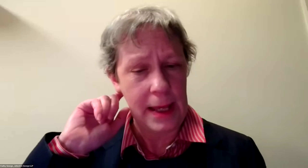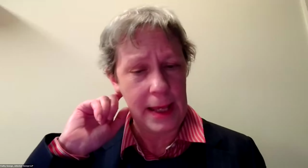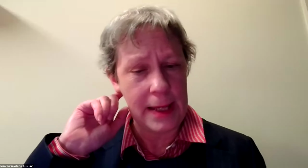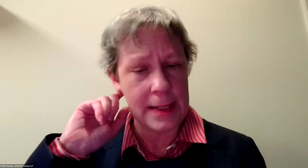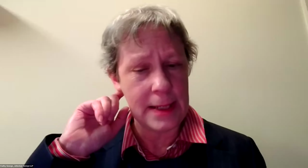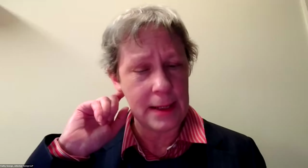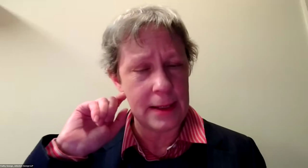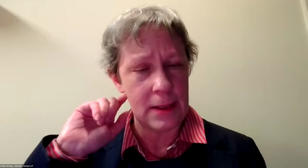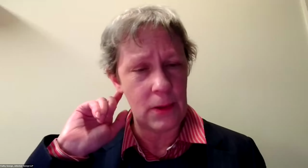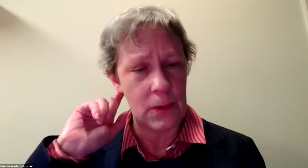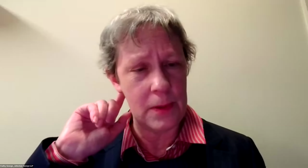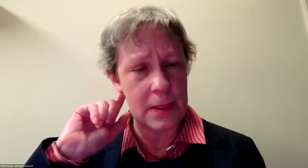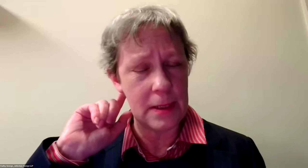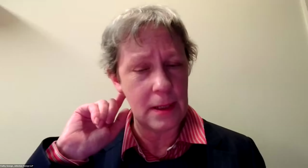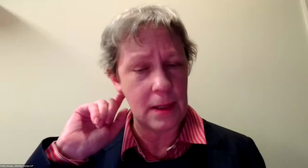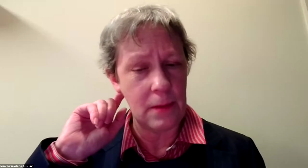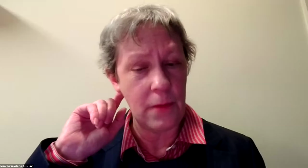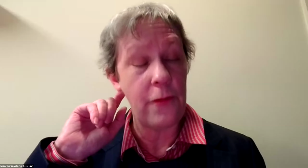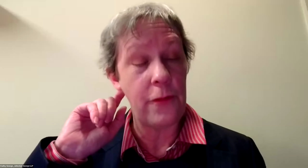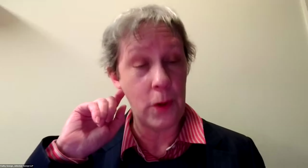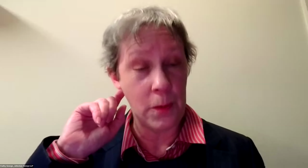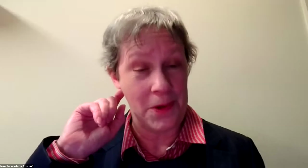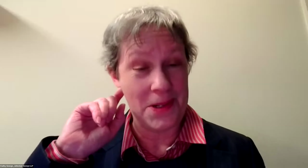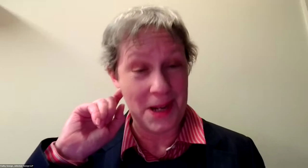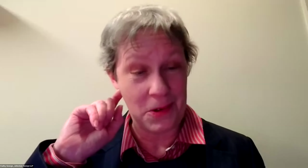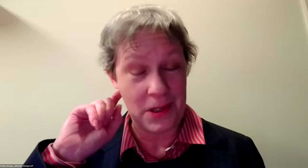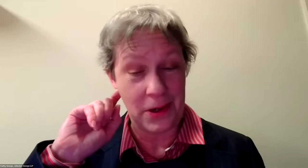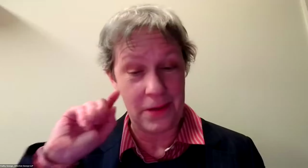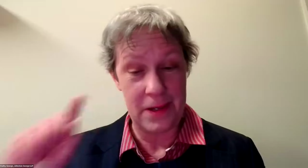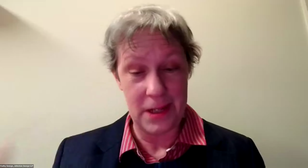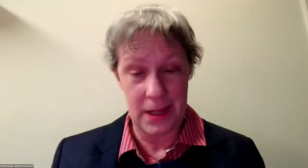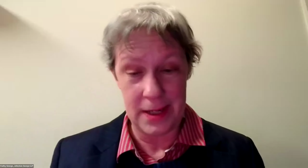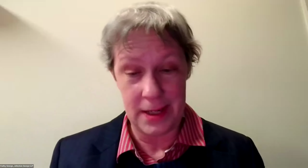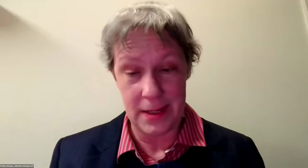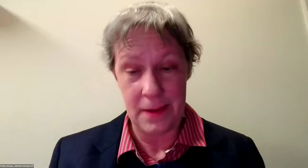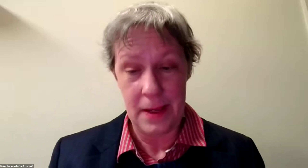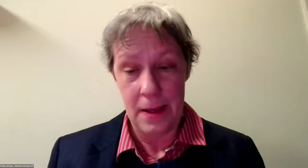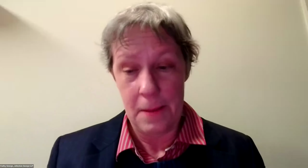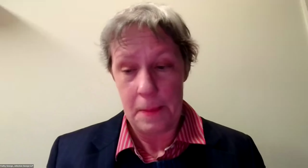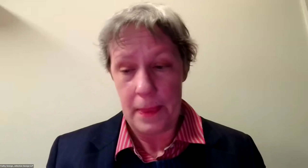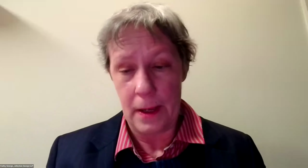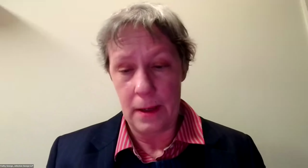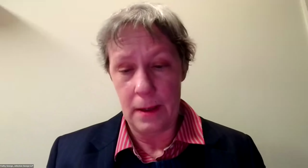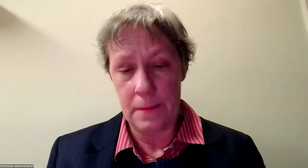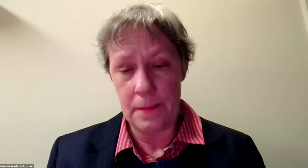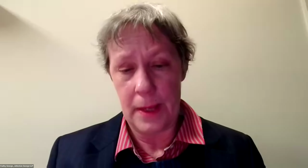by Ann Duncan, who is former Secretary of Education.